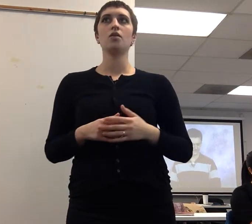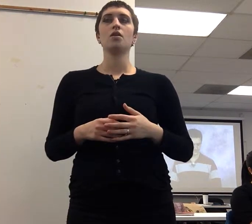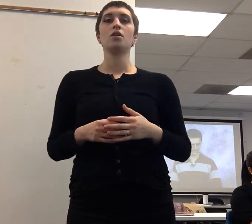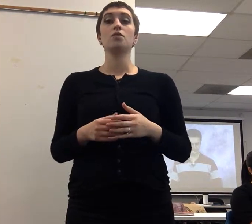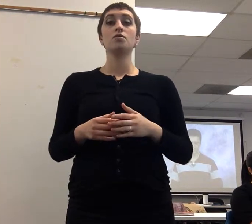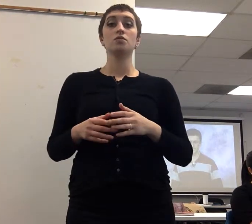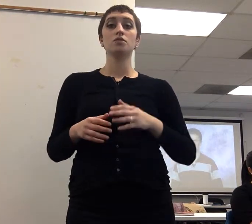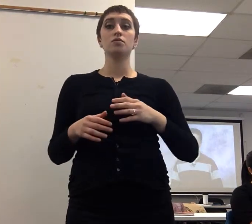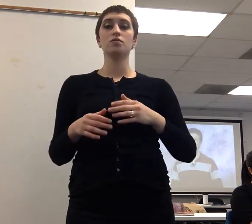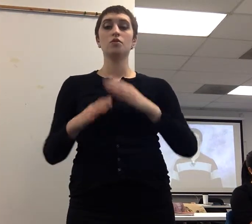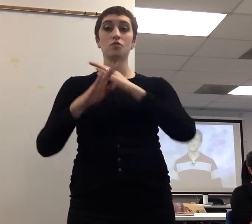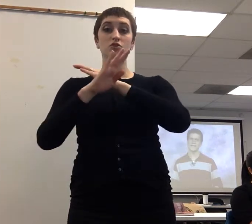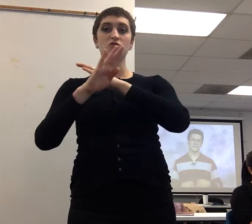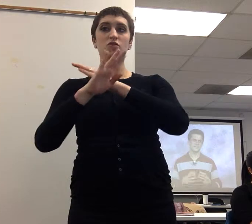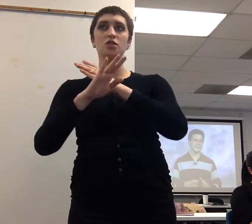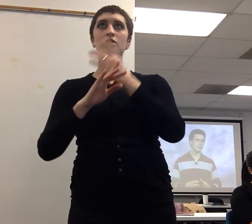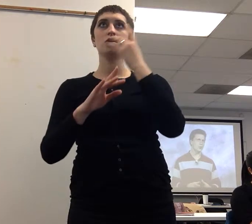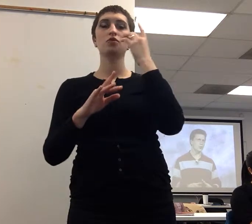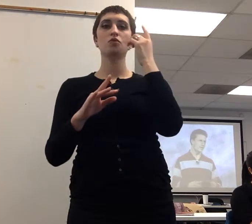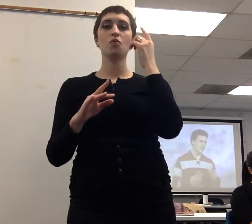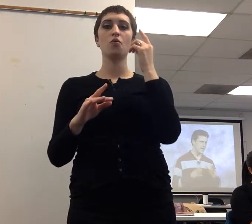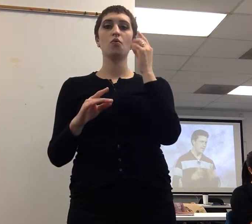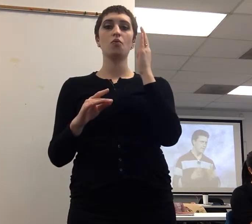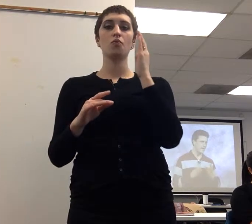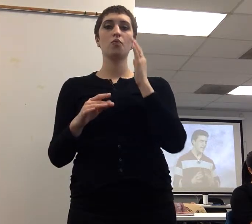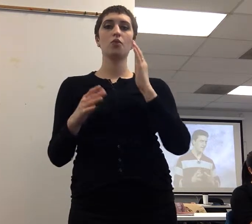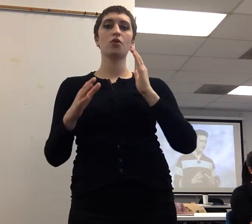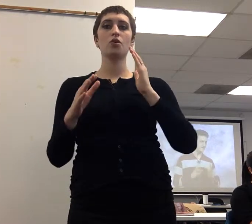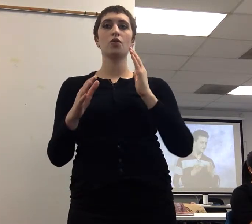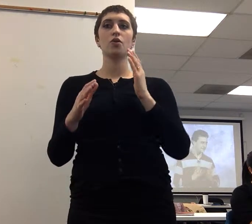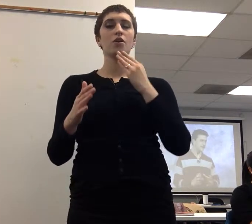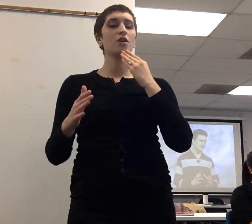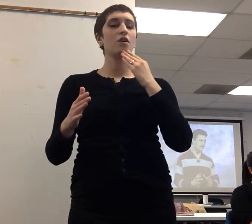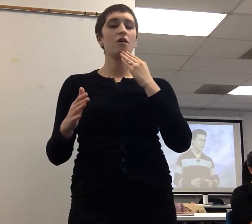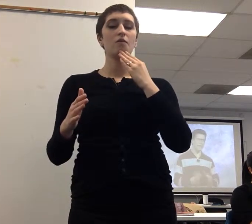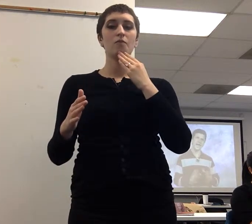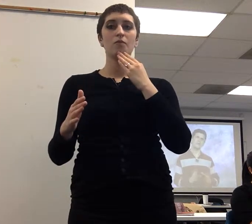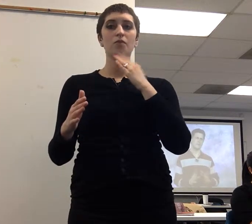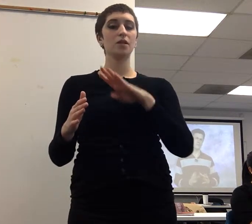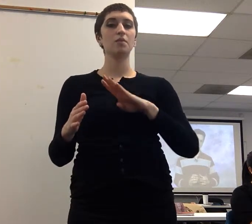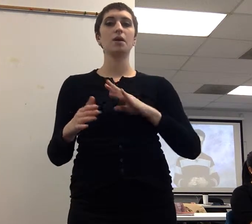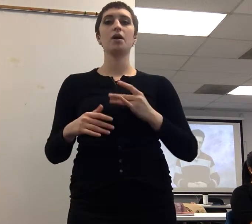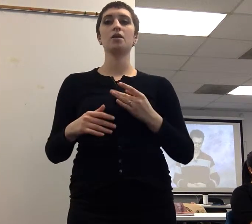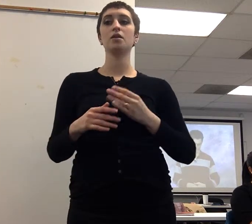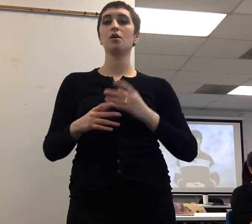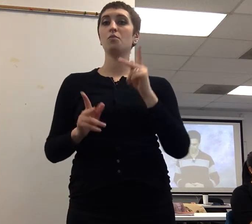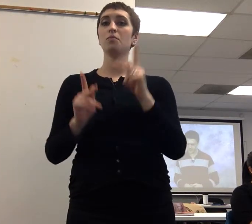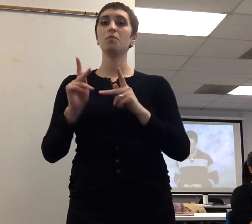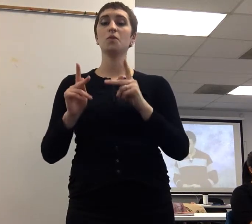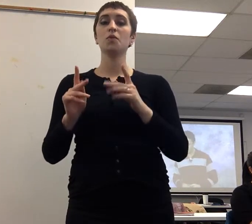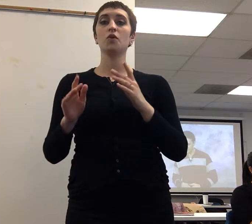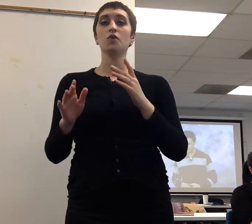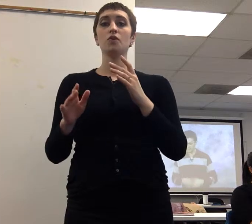fines. An example of how bad it did get without government